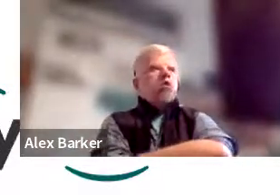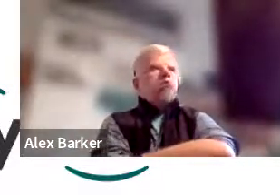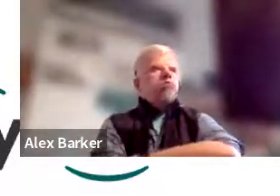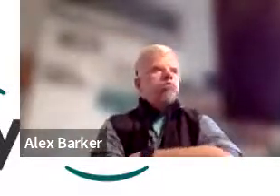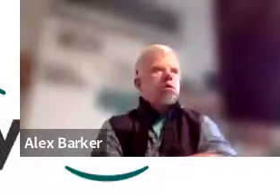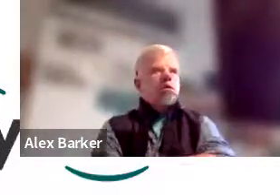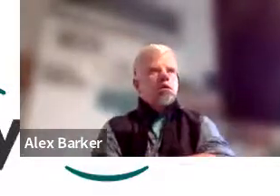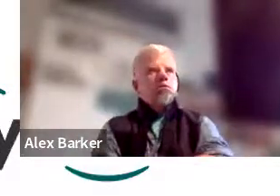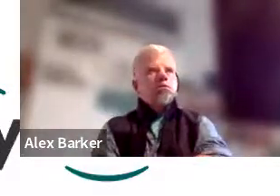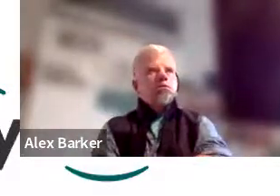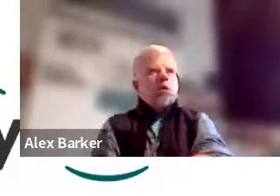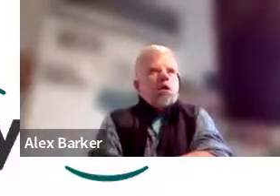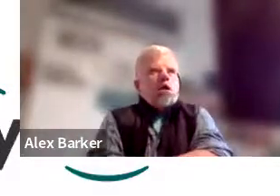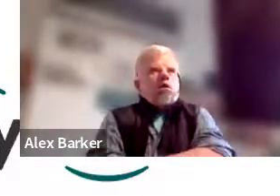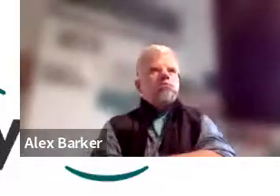oddly shaped feet.